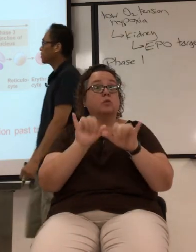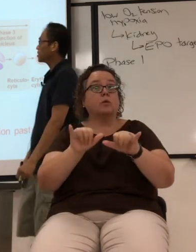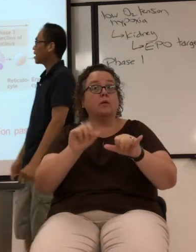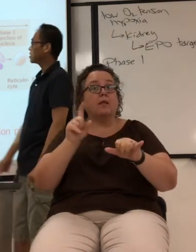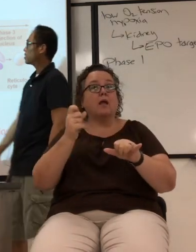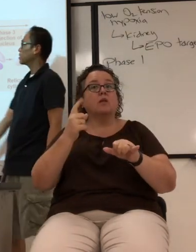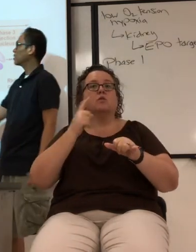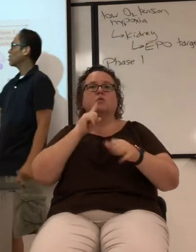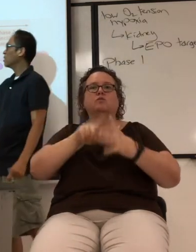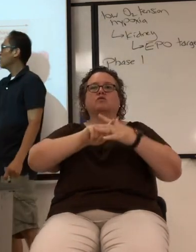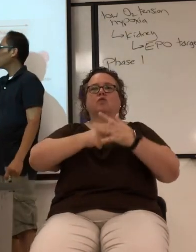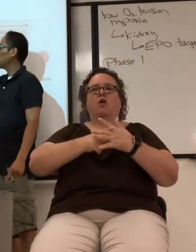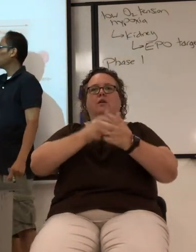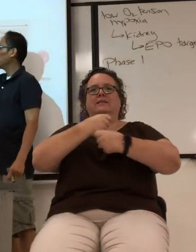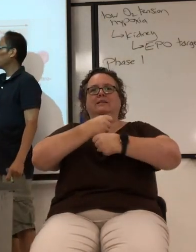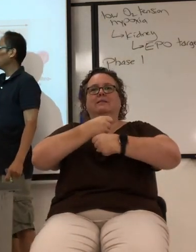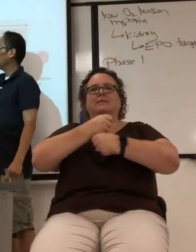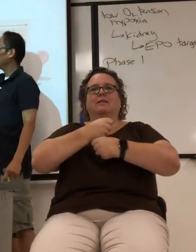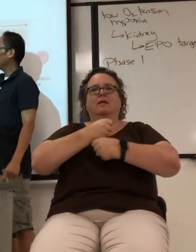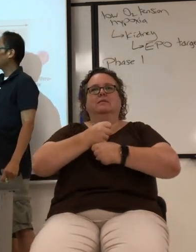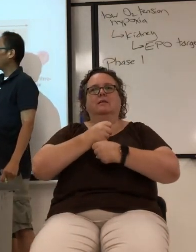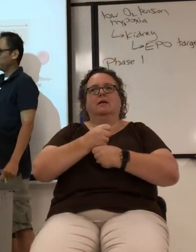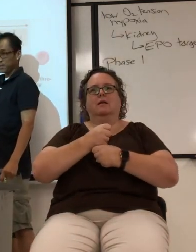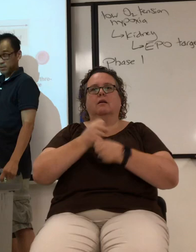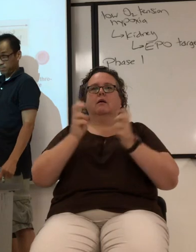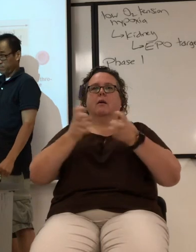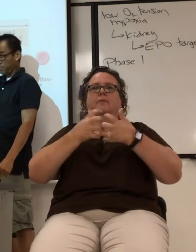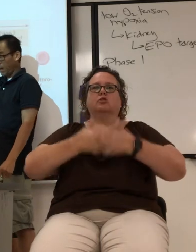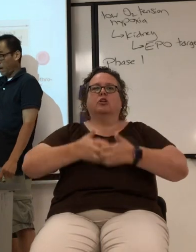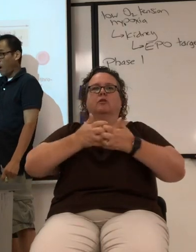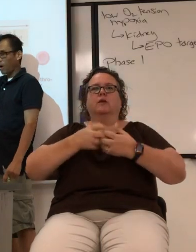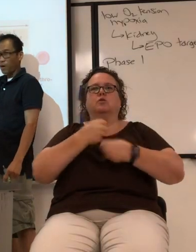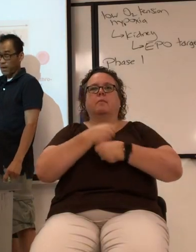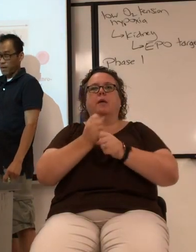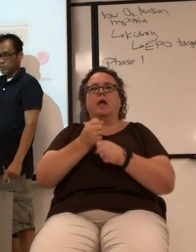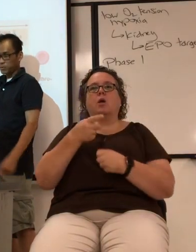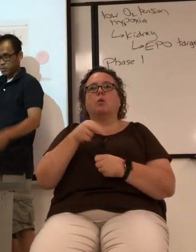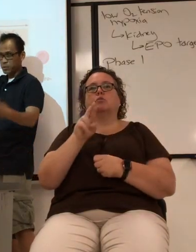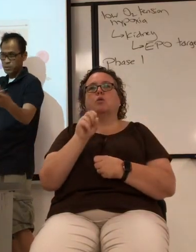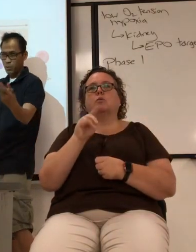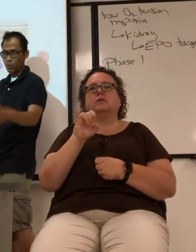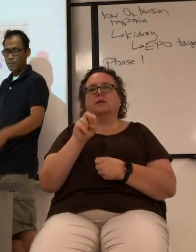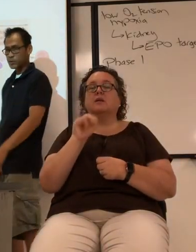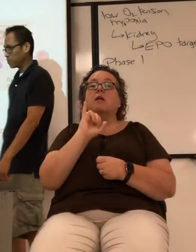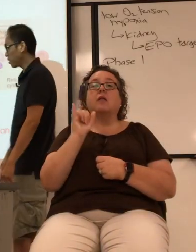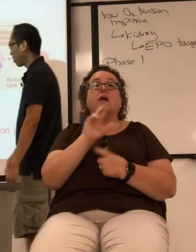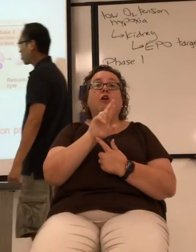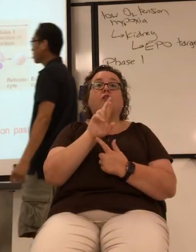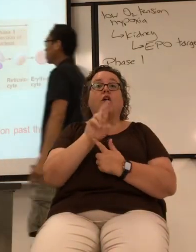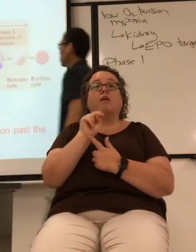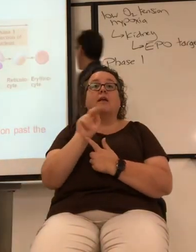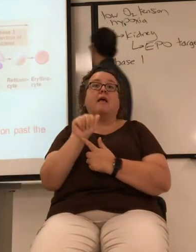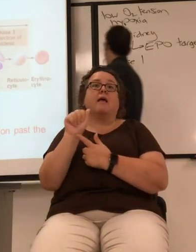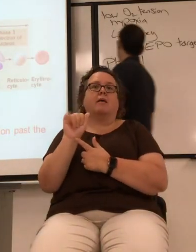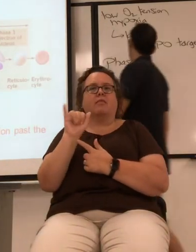you start synthesizing the machinery needed to make proteins, like rRNA, which is what ribosomes are. So